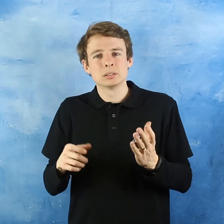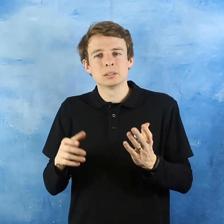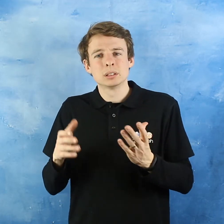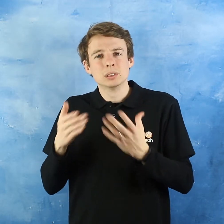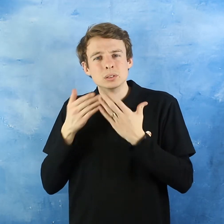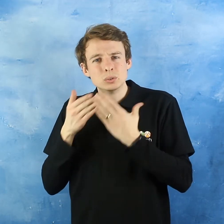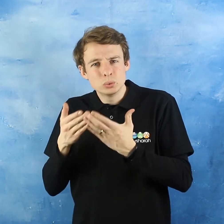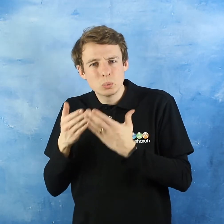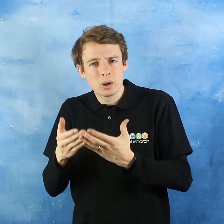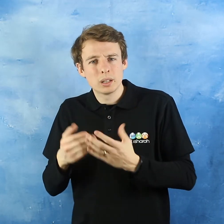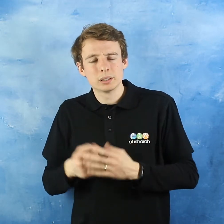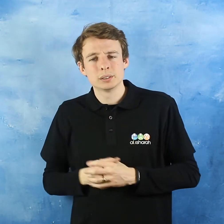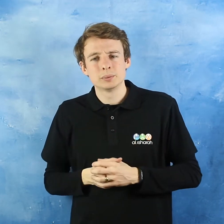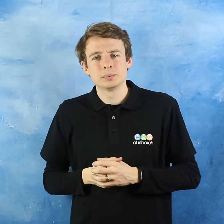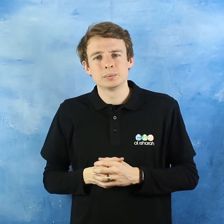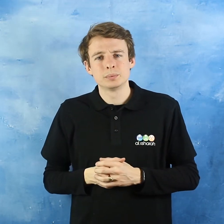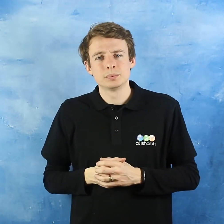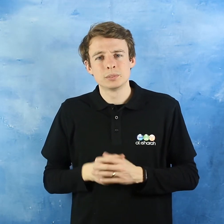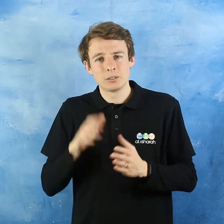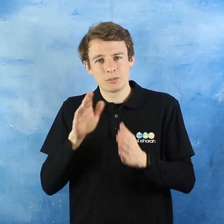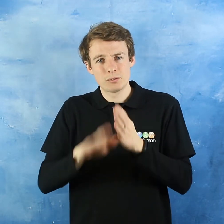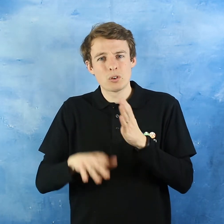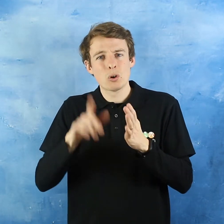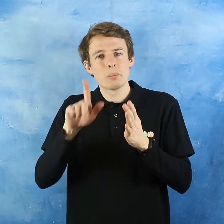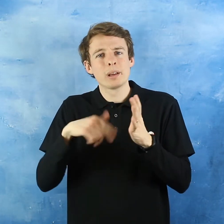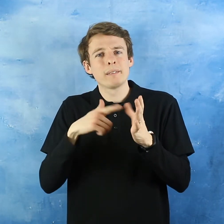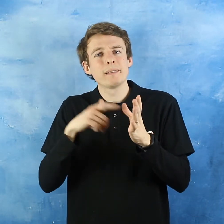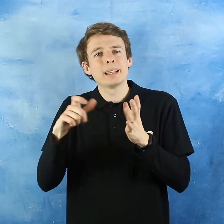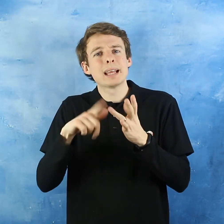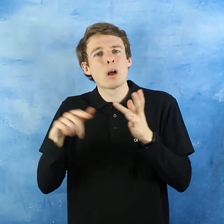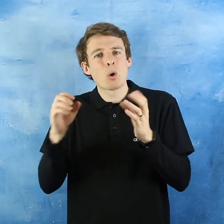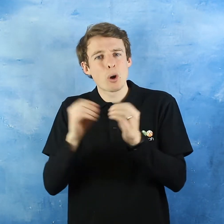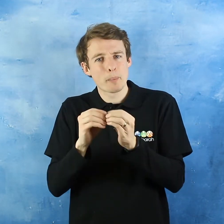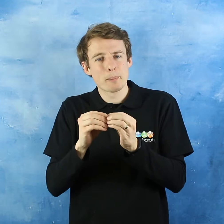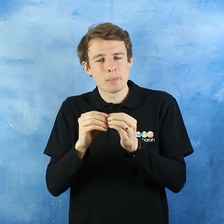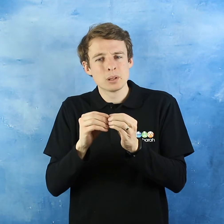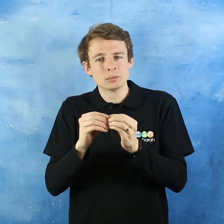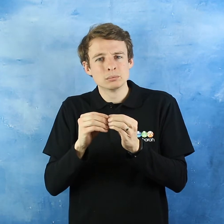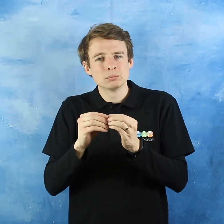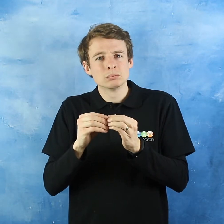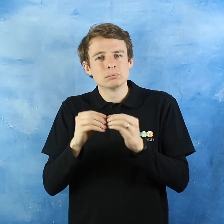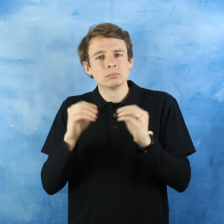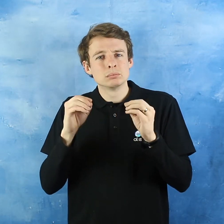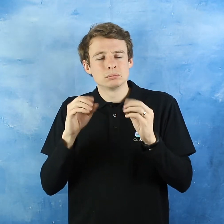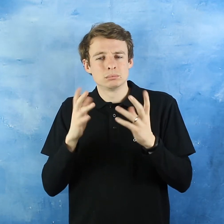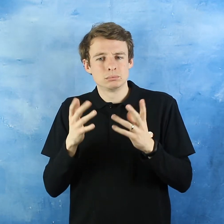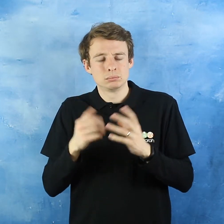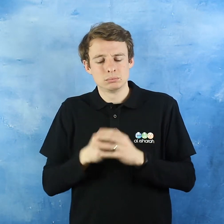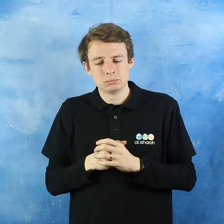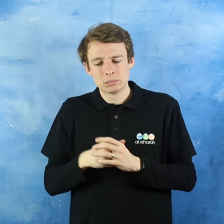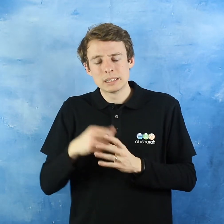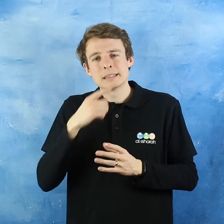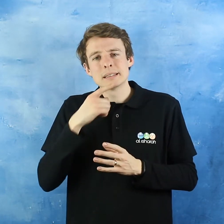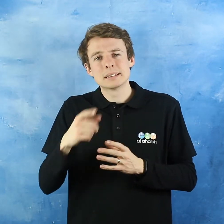that there are three levels of complaint people make. The worst complaint